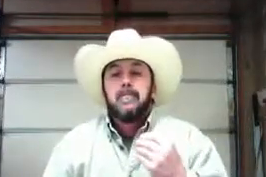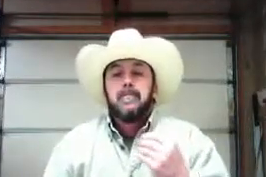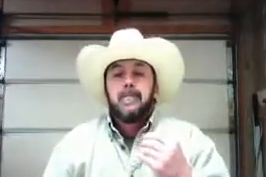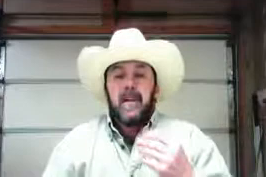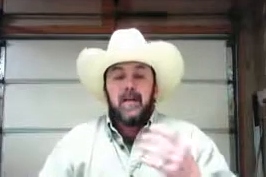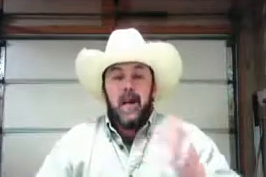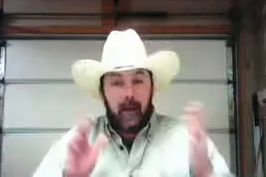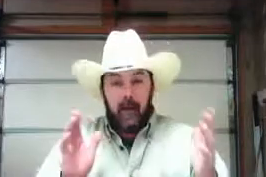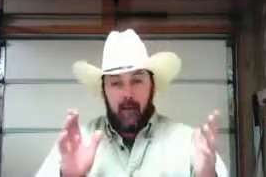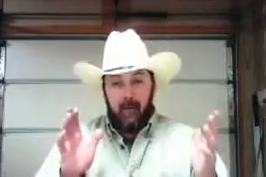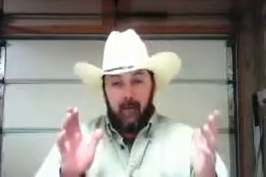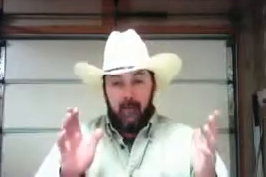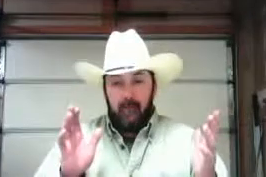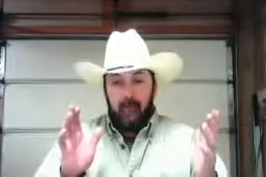they do not care